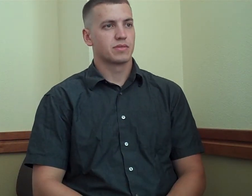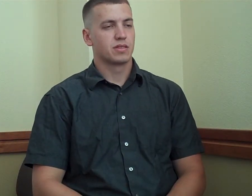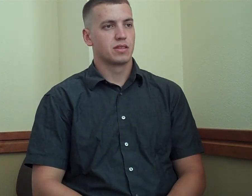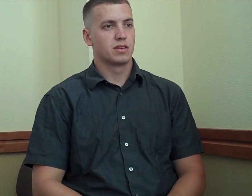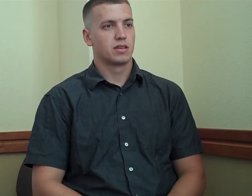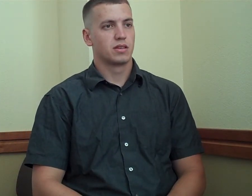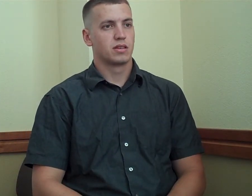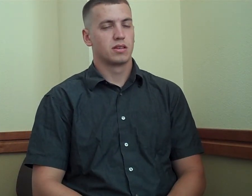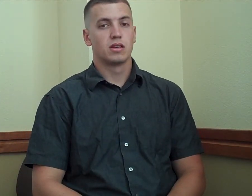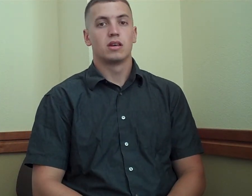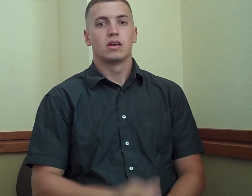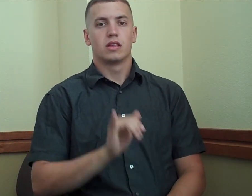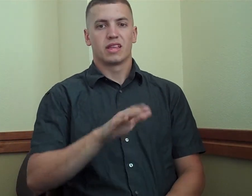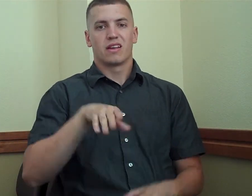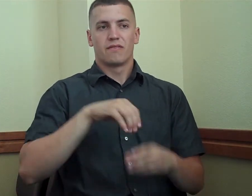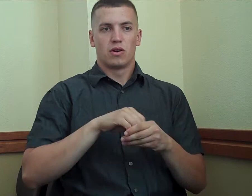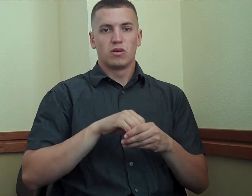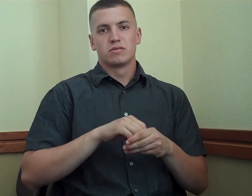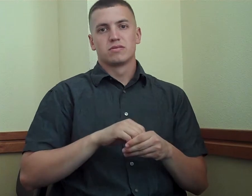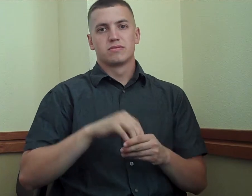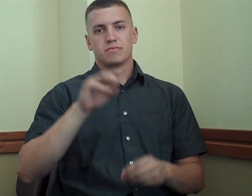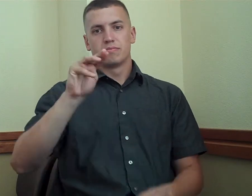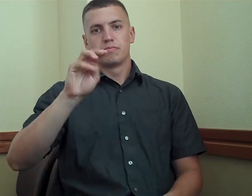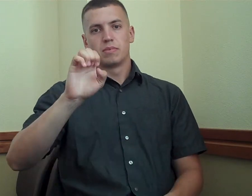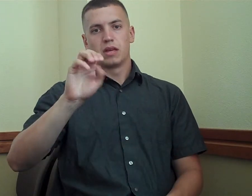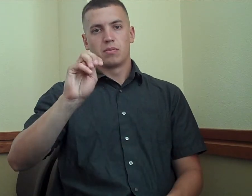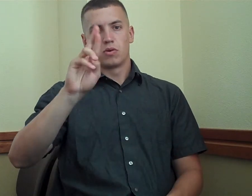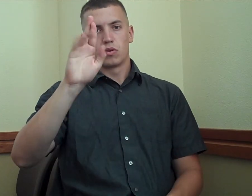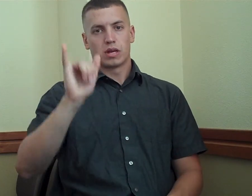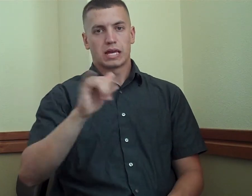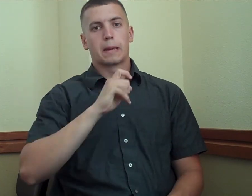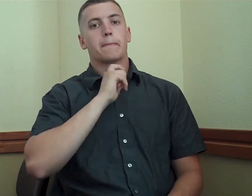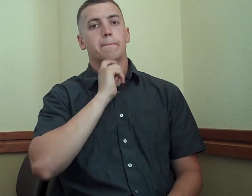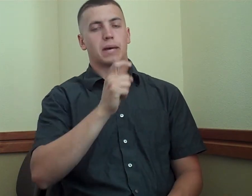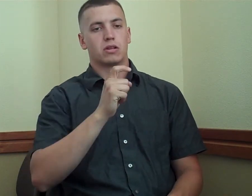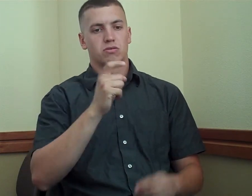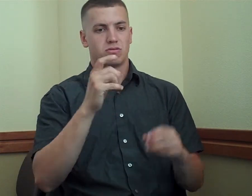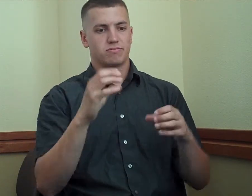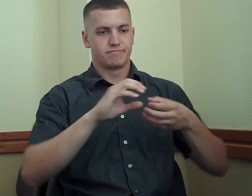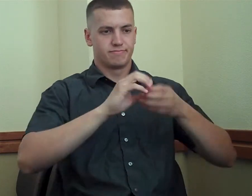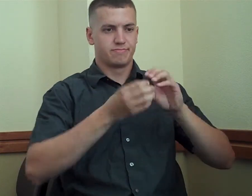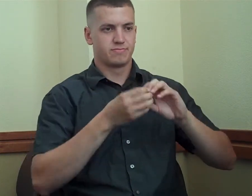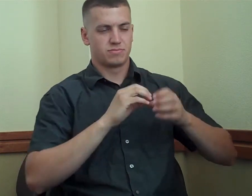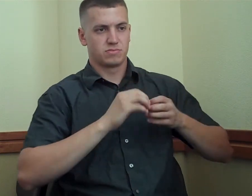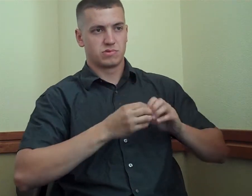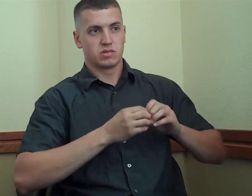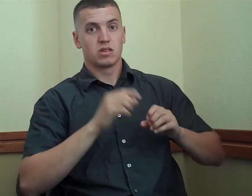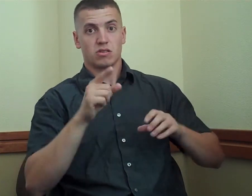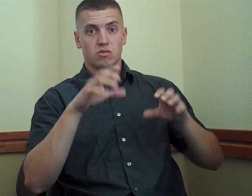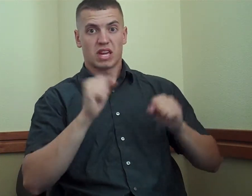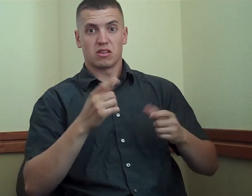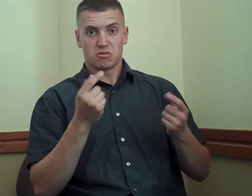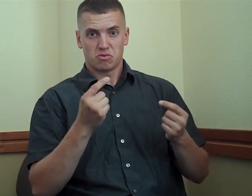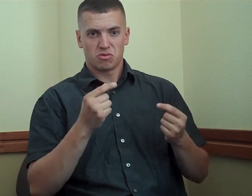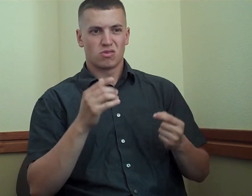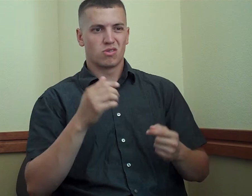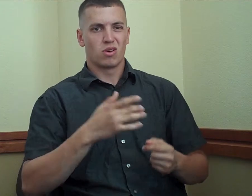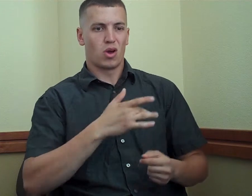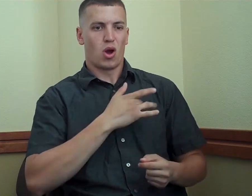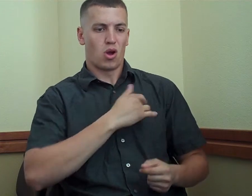casing. And what happens is this can be implanted into a human heart without open heart surgery. And once it's in the right spot, they